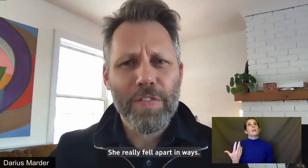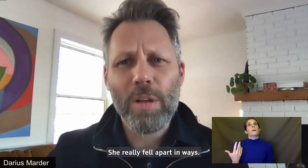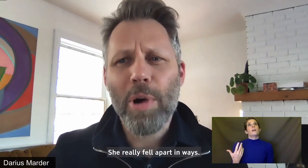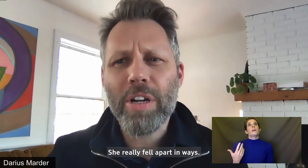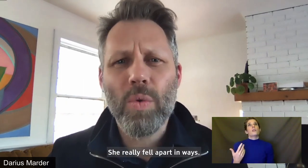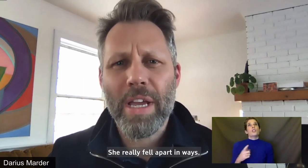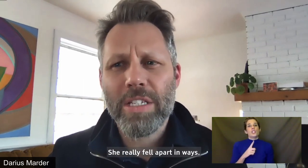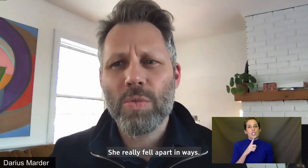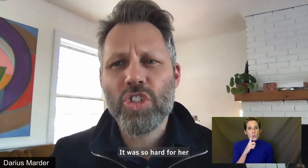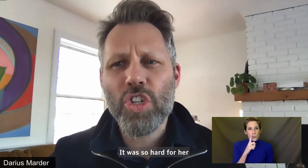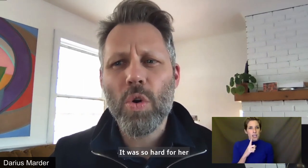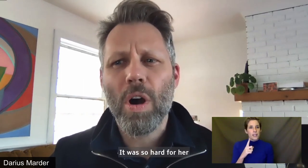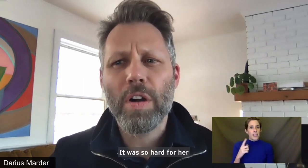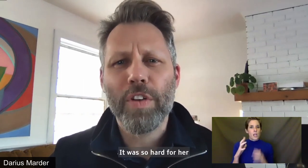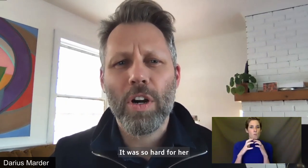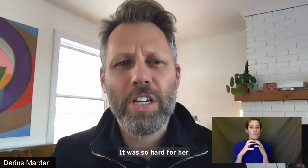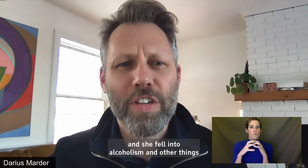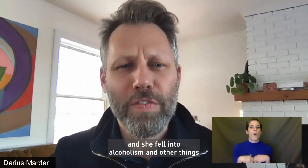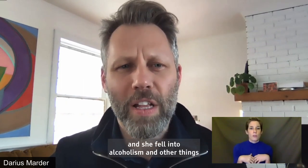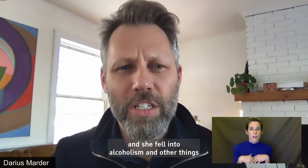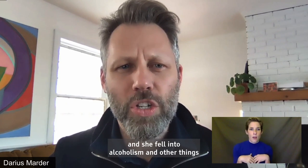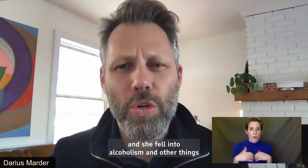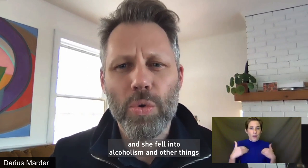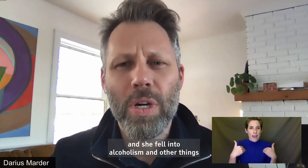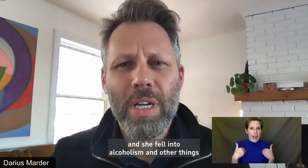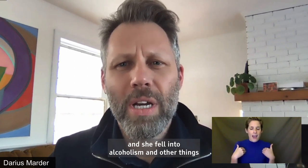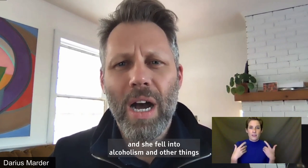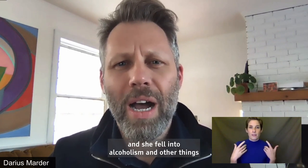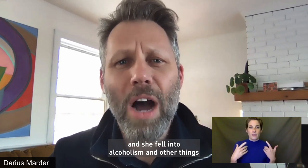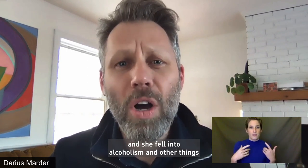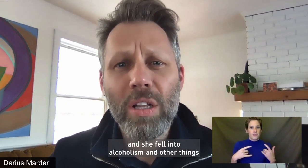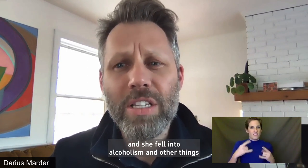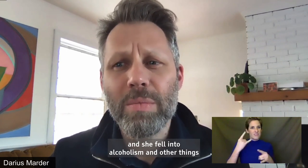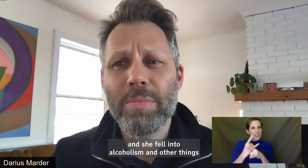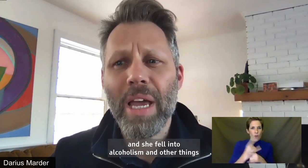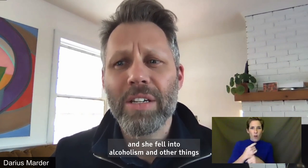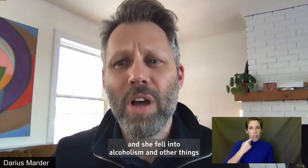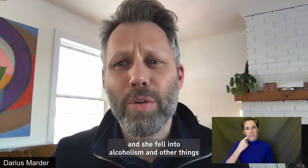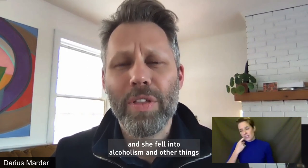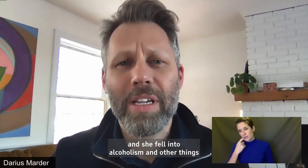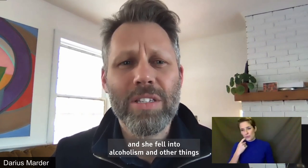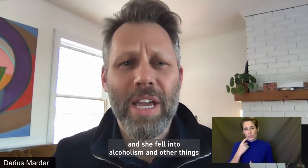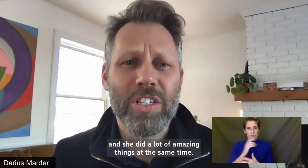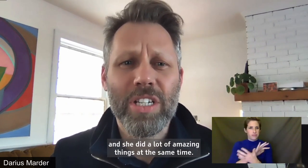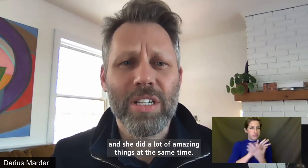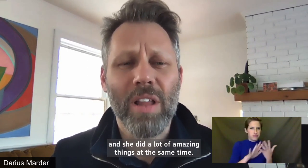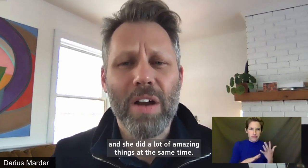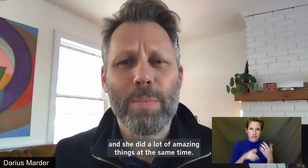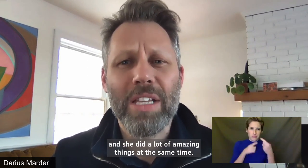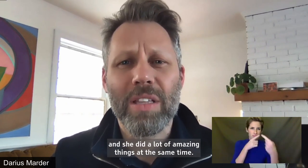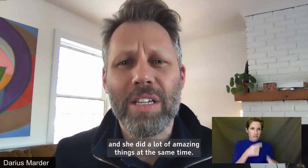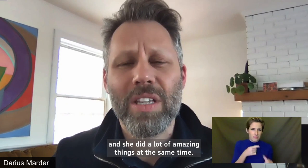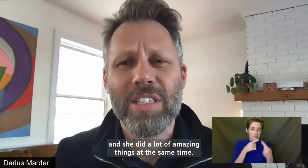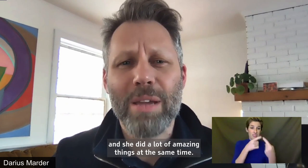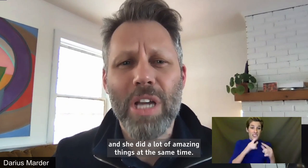she really fell apart in ways. It was so hard for her, and she fell into alcoholism and other things, and she did a